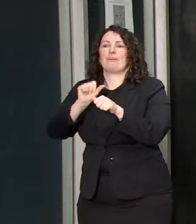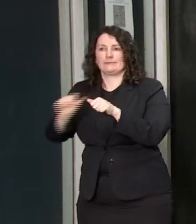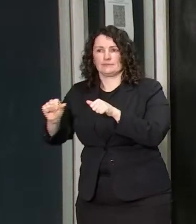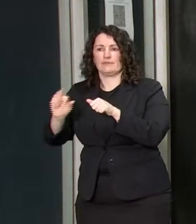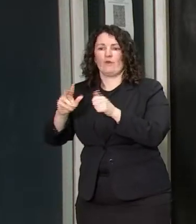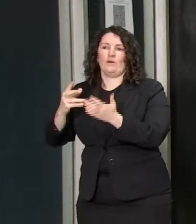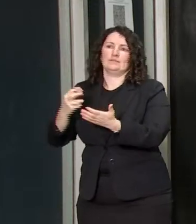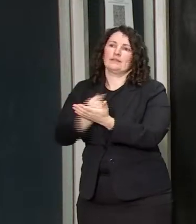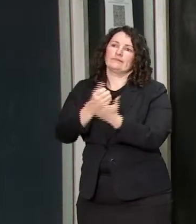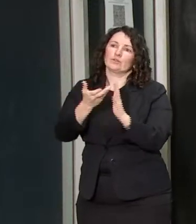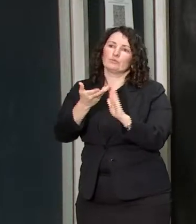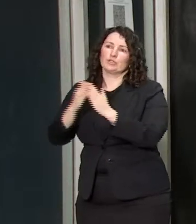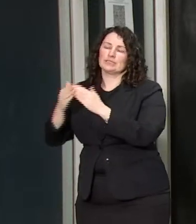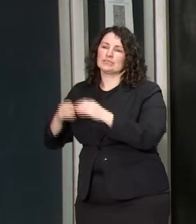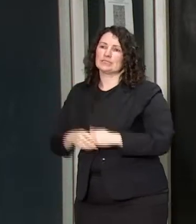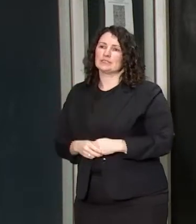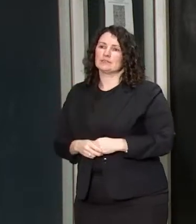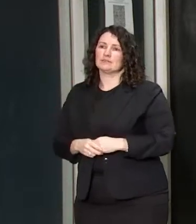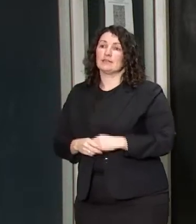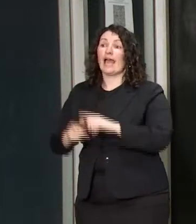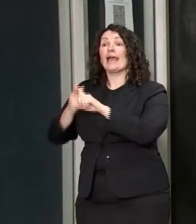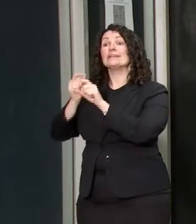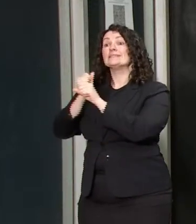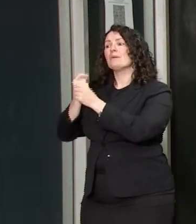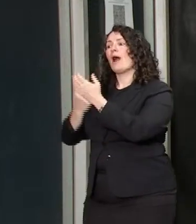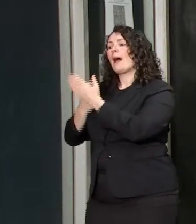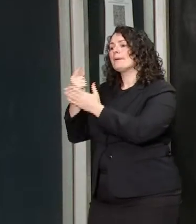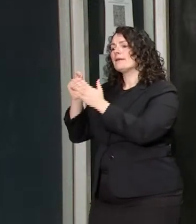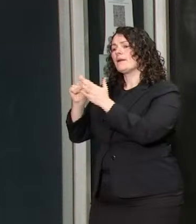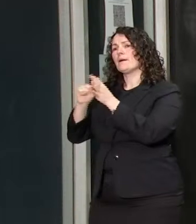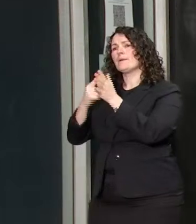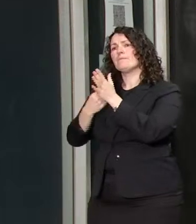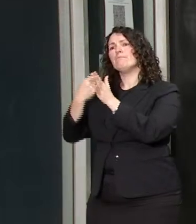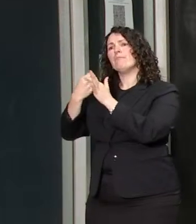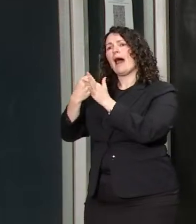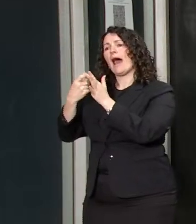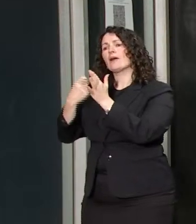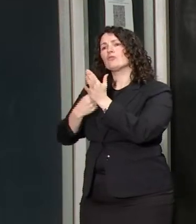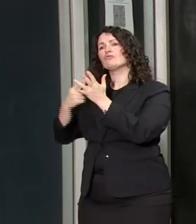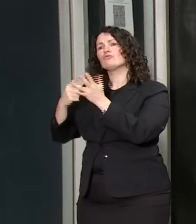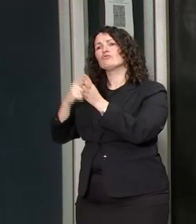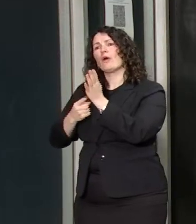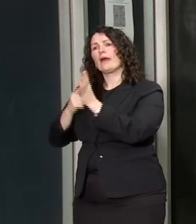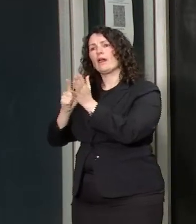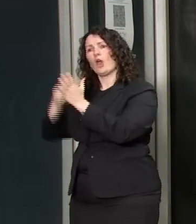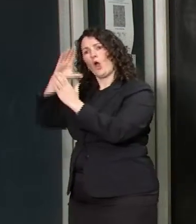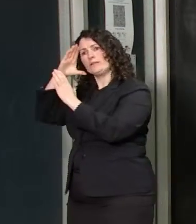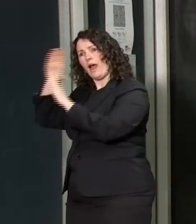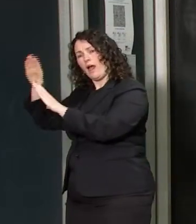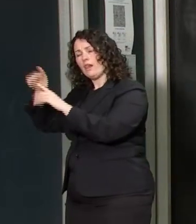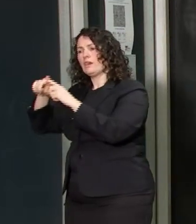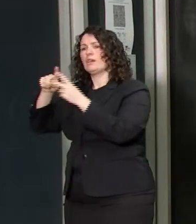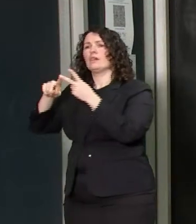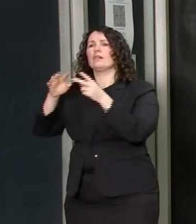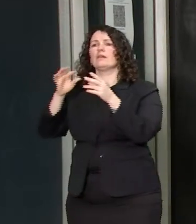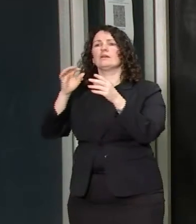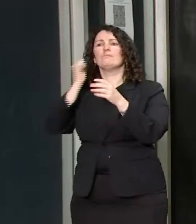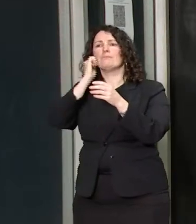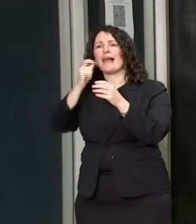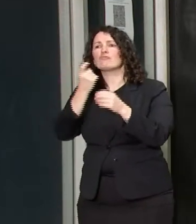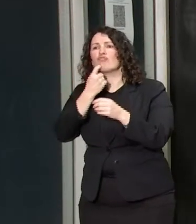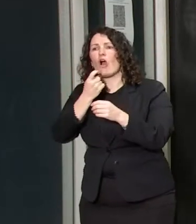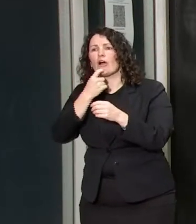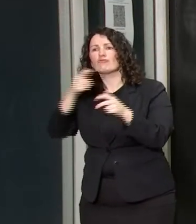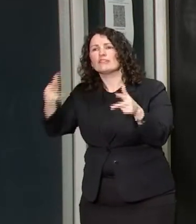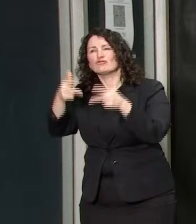with the Park Royal transmission, with the Blackrock transmission, it was significant numbers, and they were still managed through contact tracing.